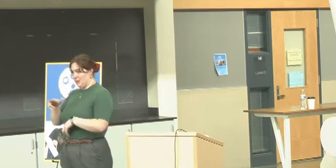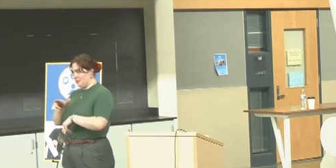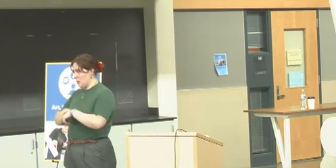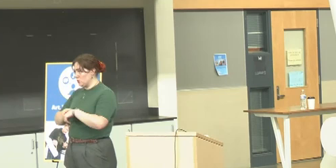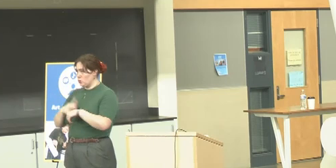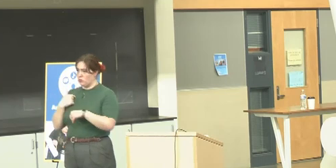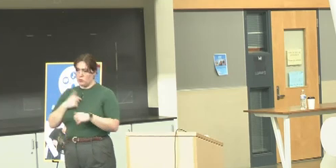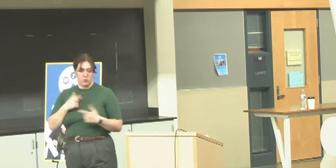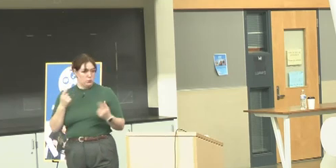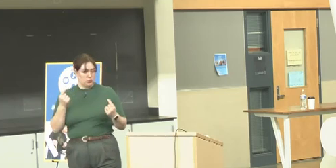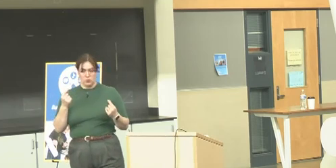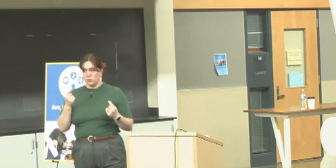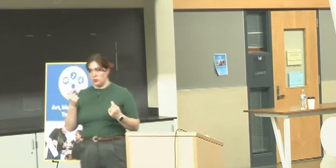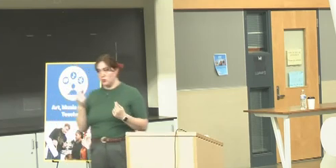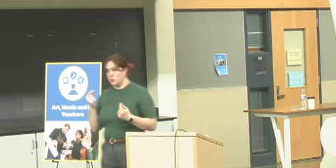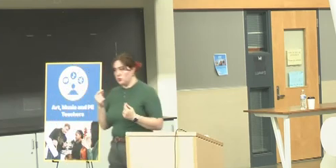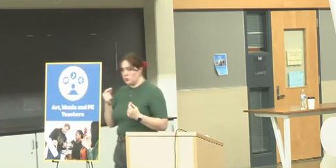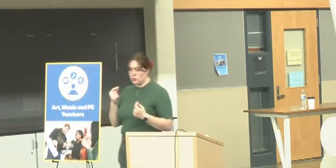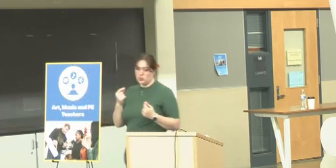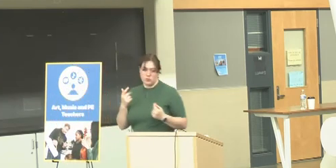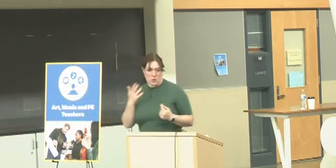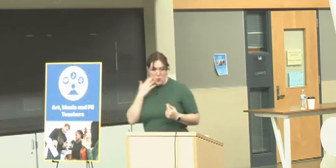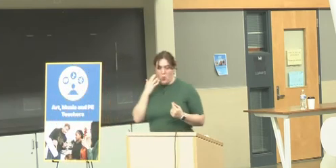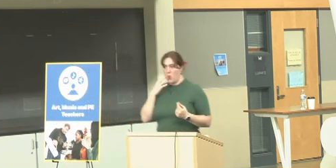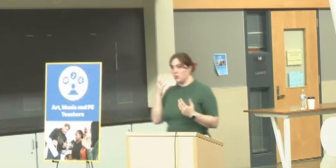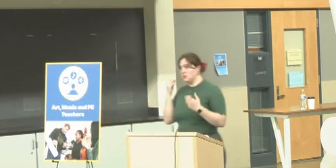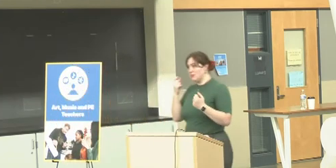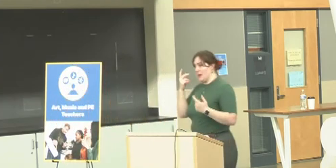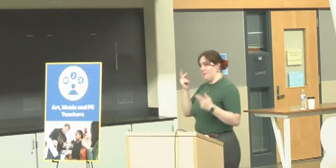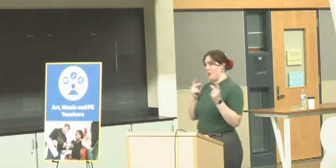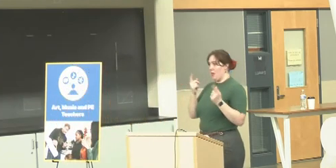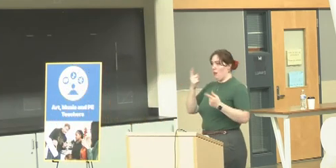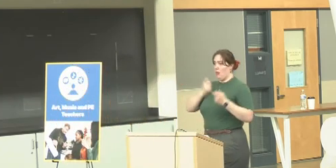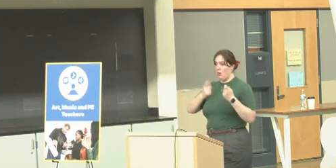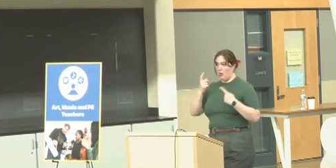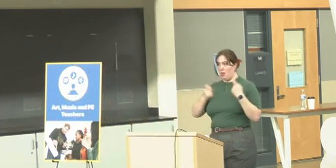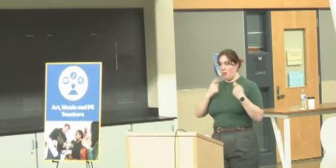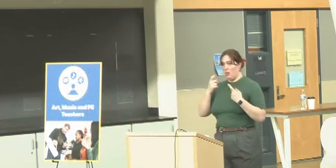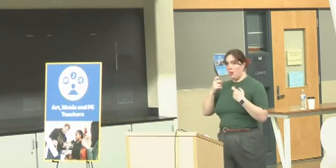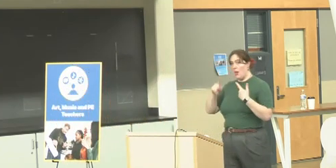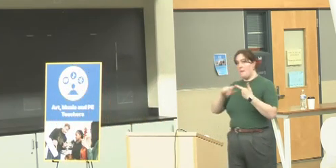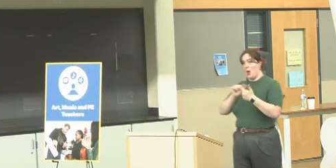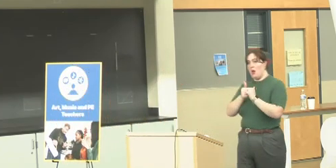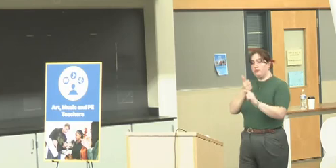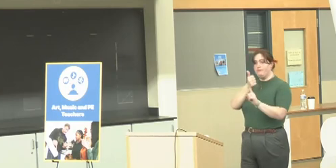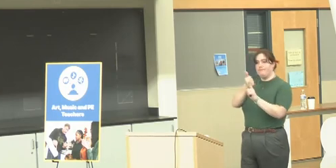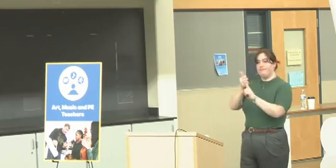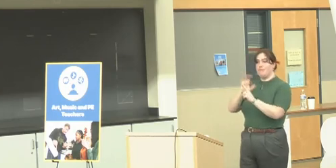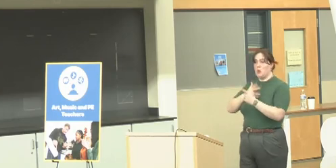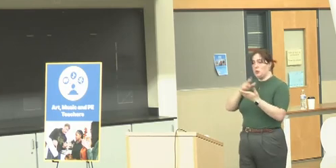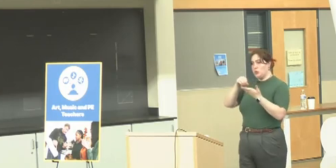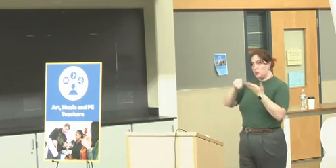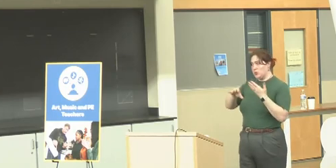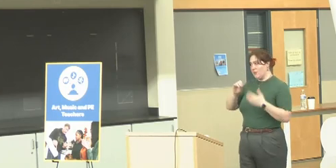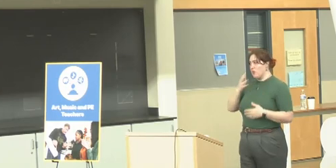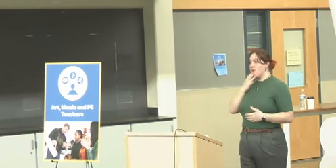about talking about that, but I know there's been lots of questions about how will this impact our students of color for this educational justice. And we